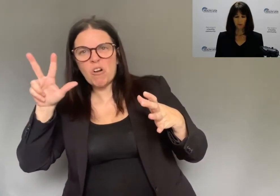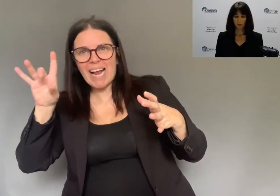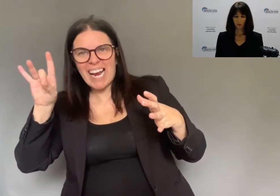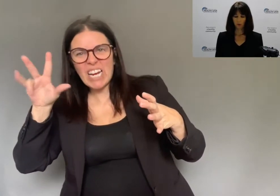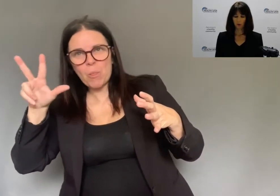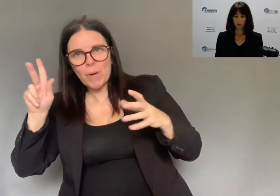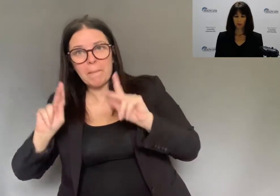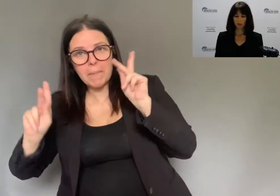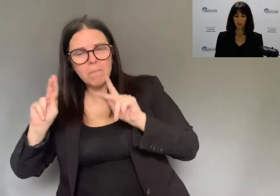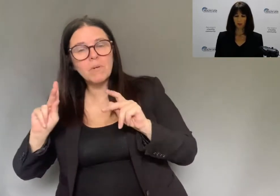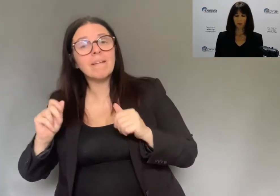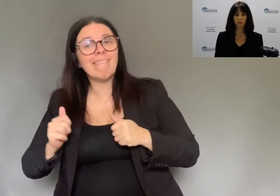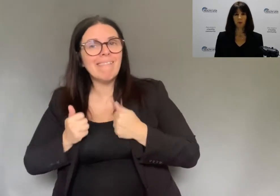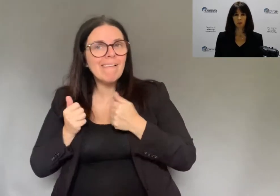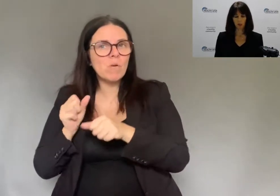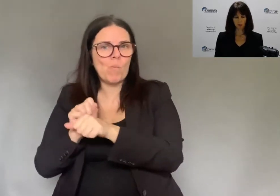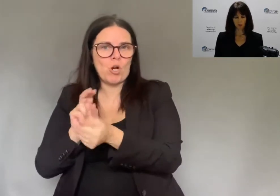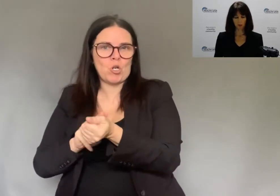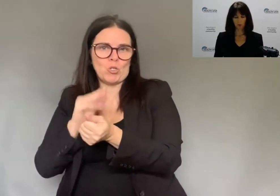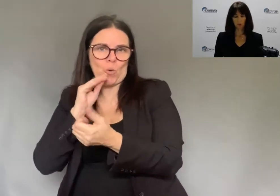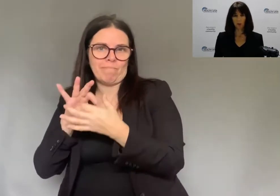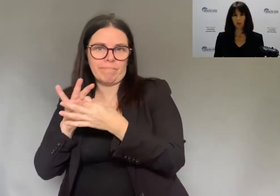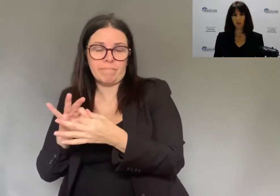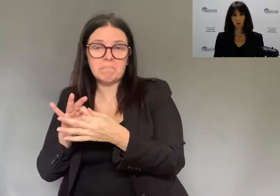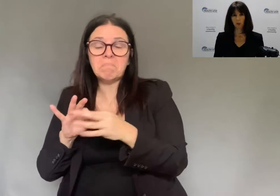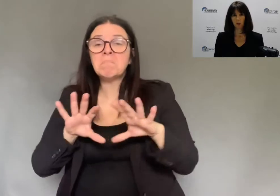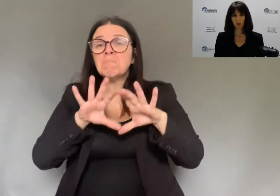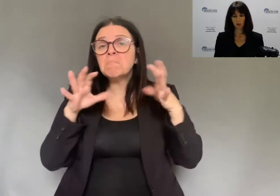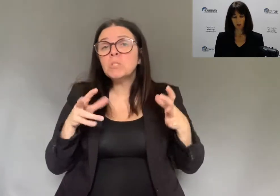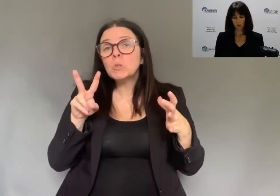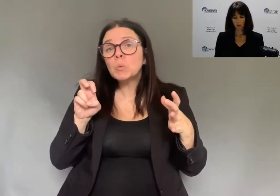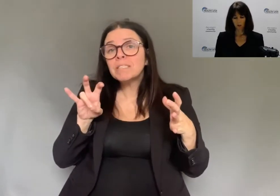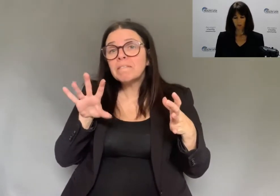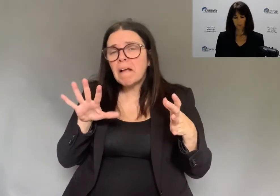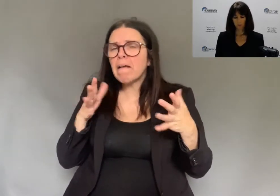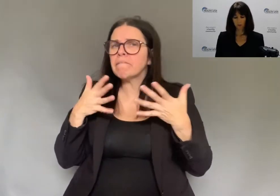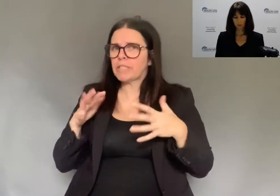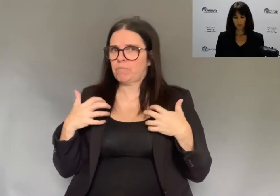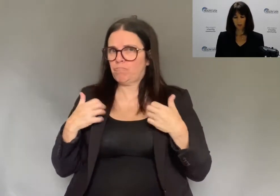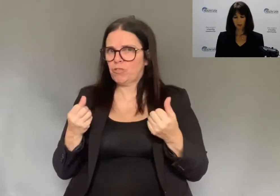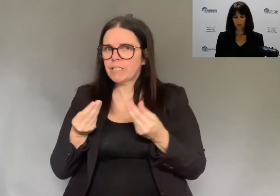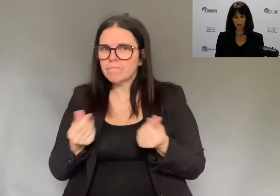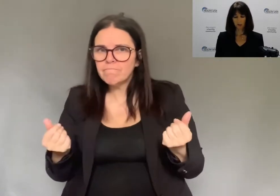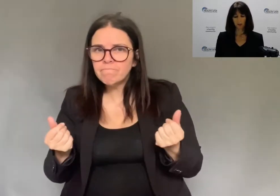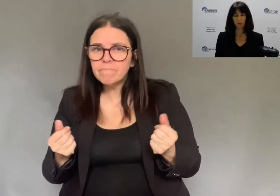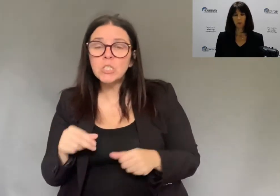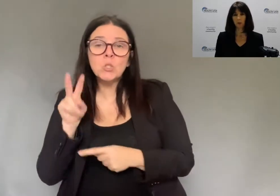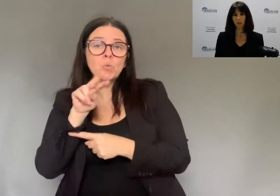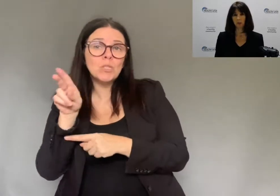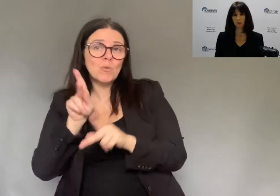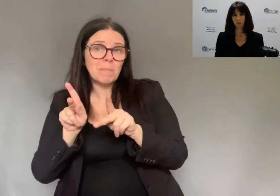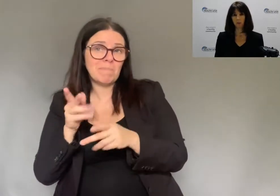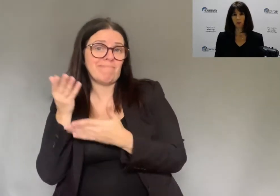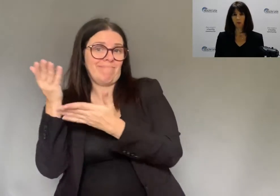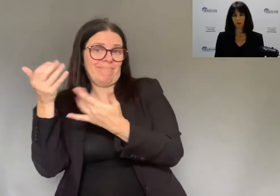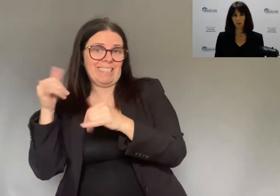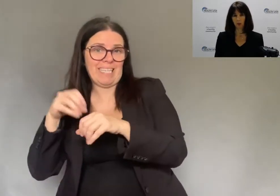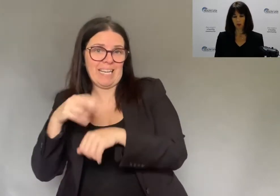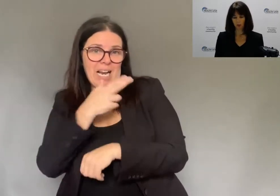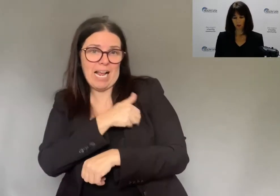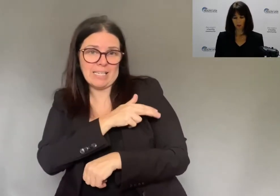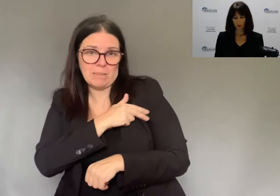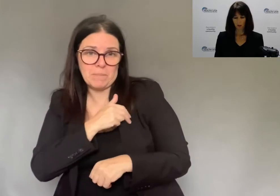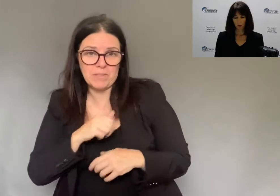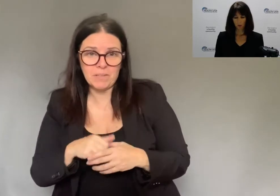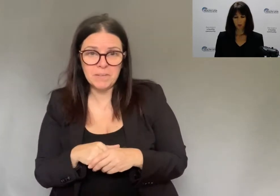17% of the overall cases are between the ages of 20 and 29, 15% of our cases are between the ages of 50 and